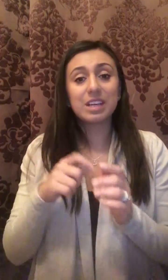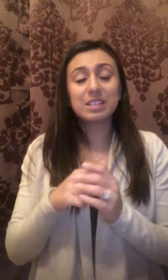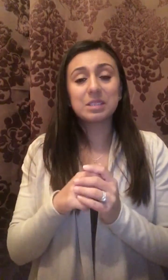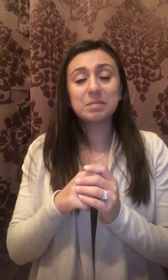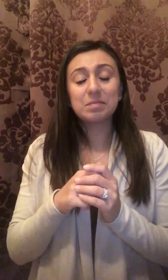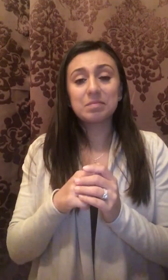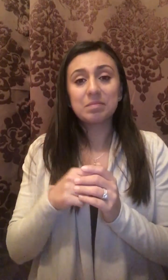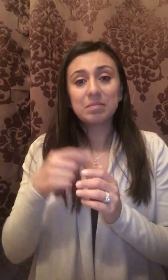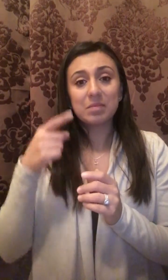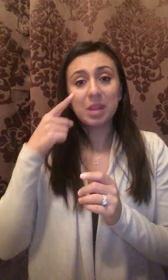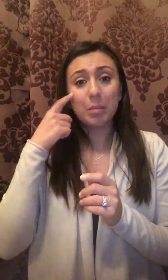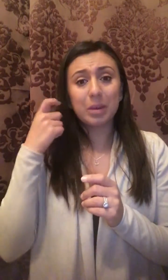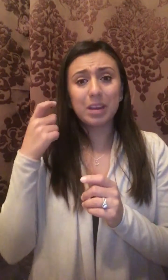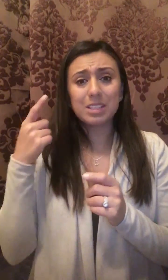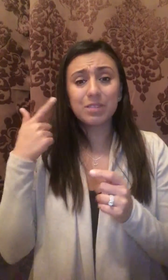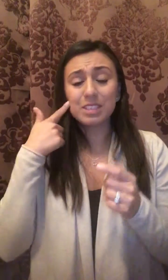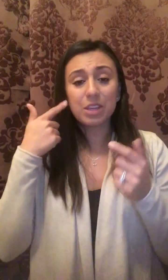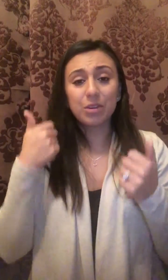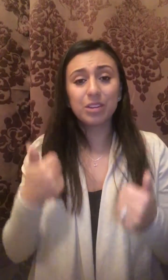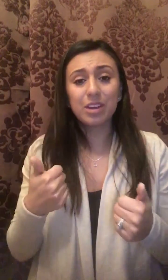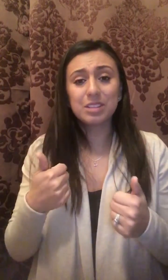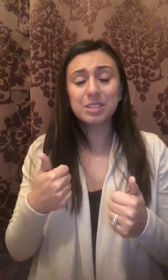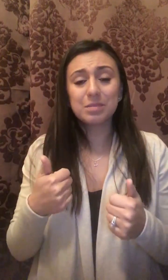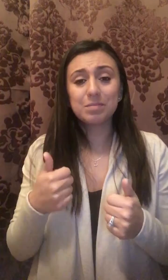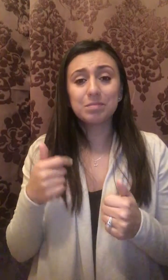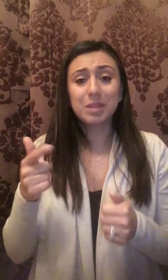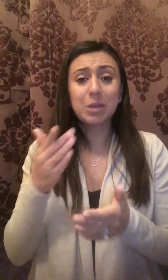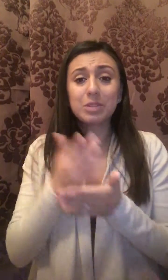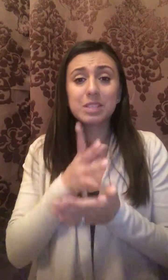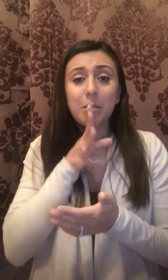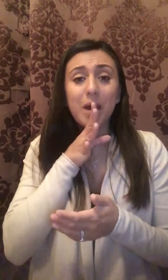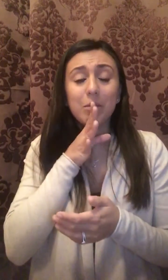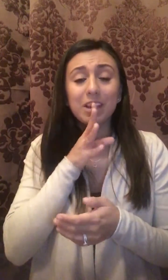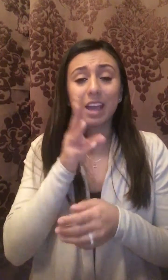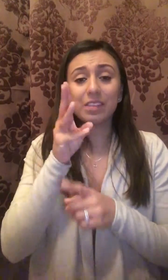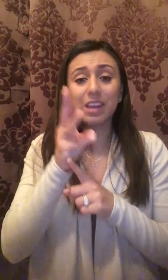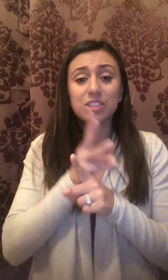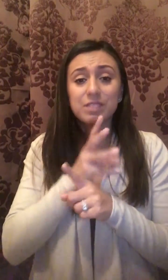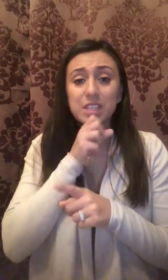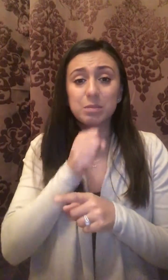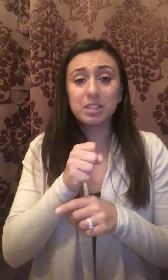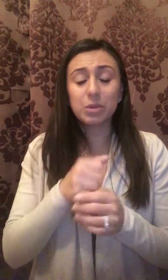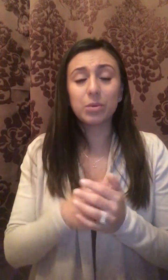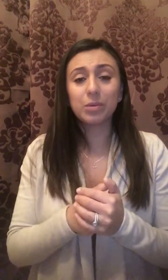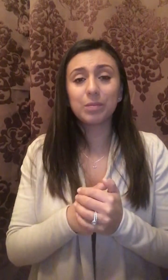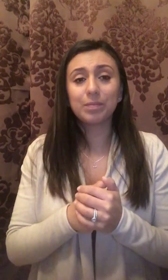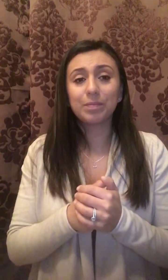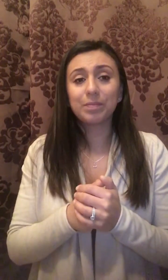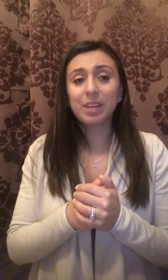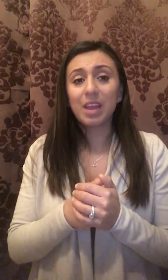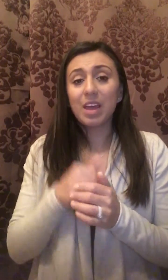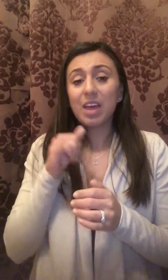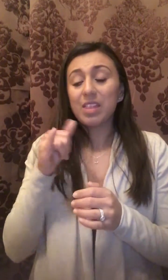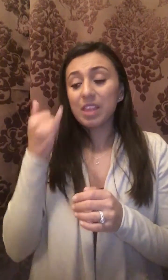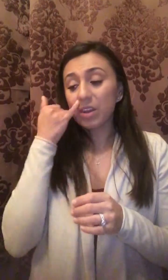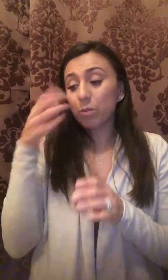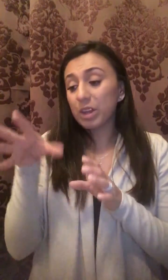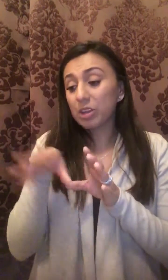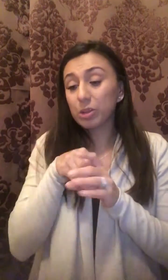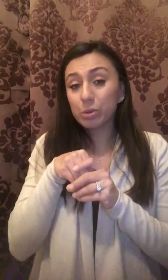test that because of his hearing loss, he would stop babbling at the age of 6 months old. That if we